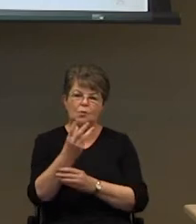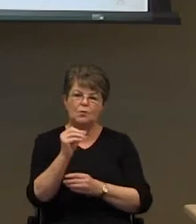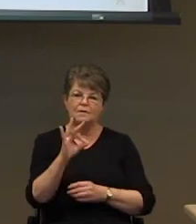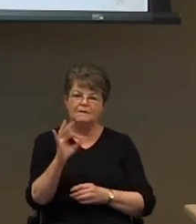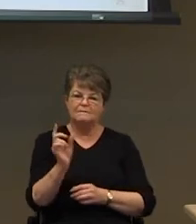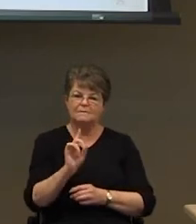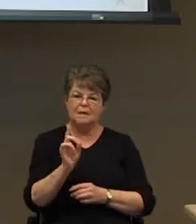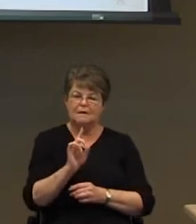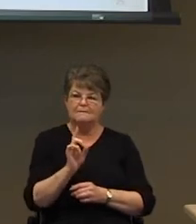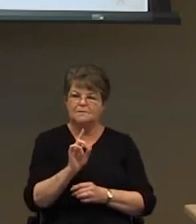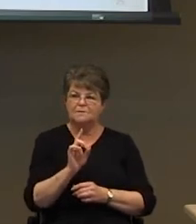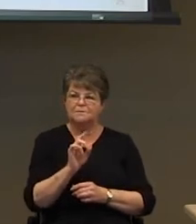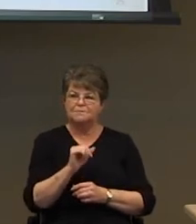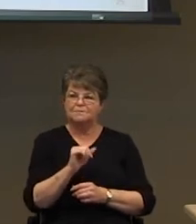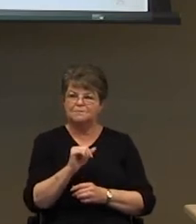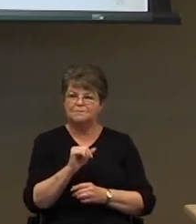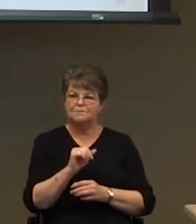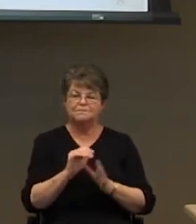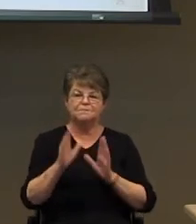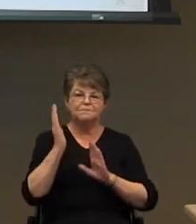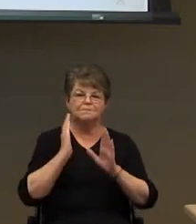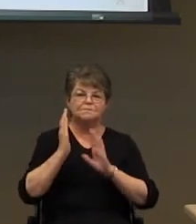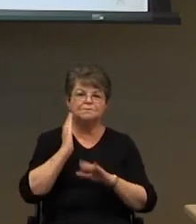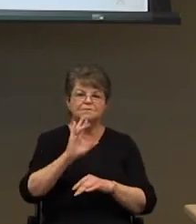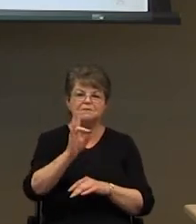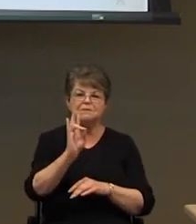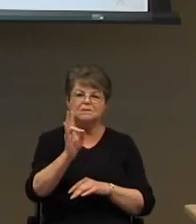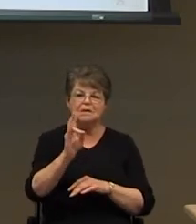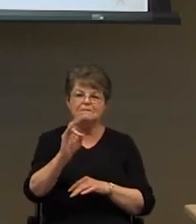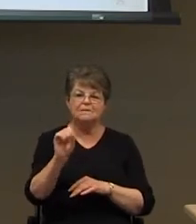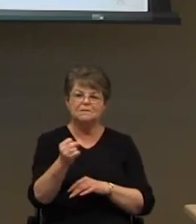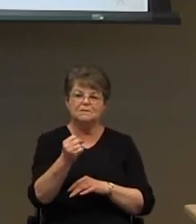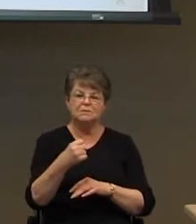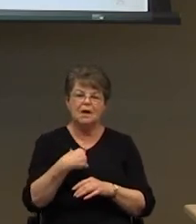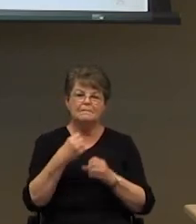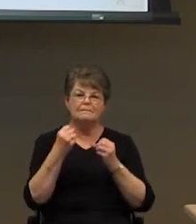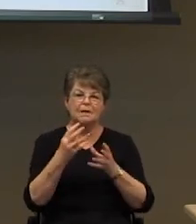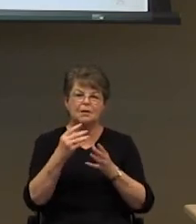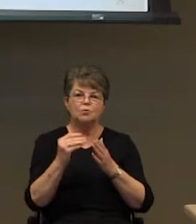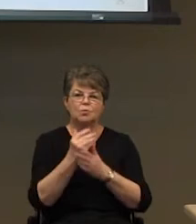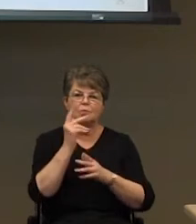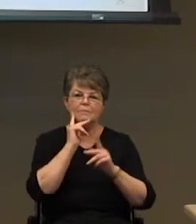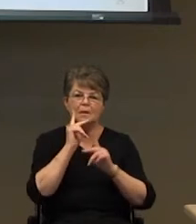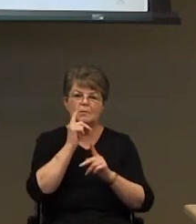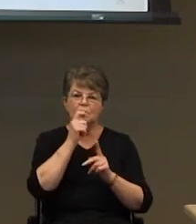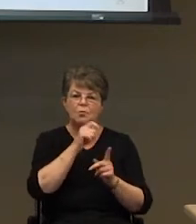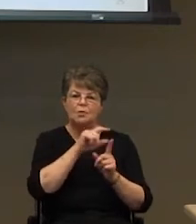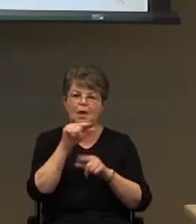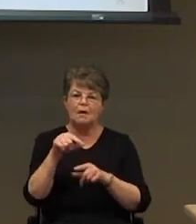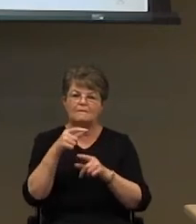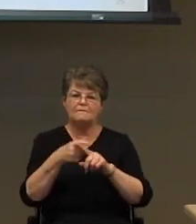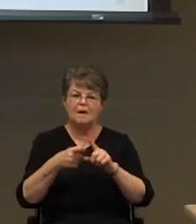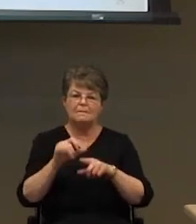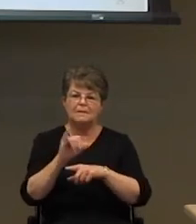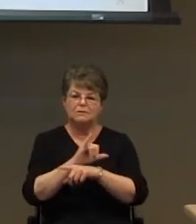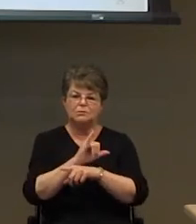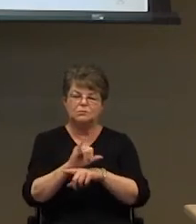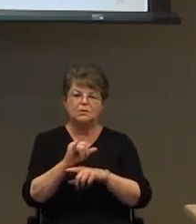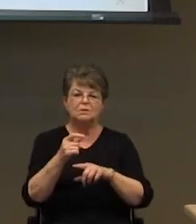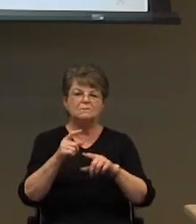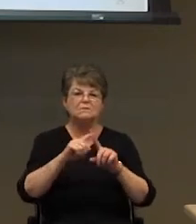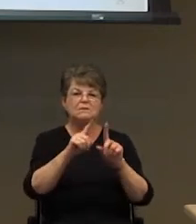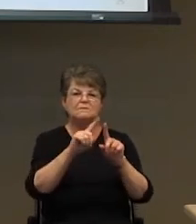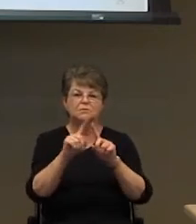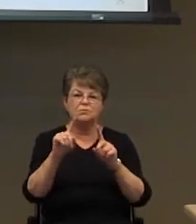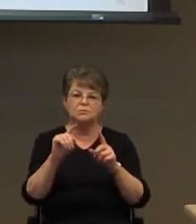Danville back in the 70s because we had a lot of new people who came to the industry, and they came from other places, and they